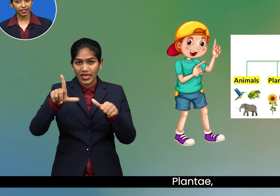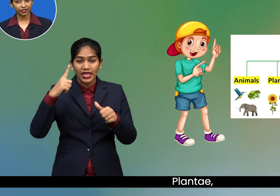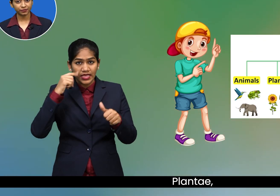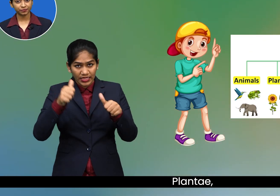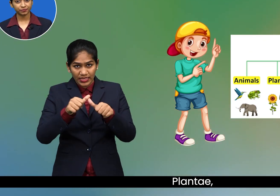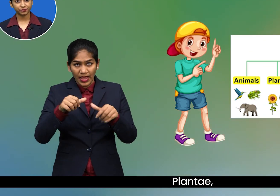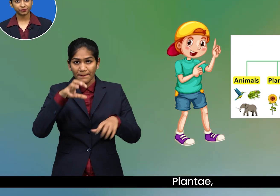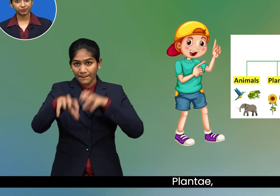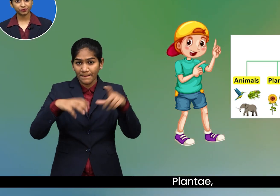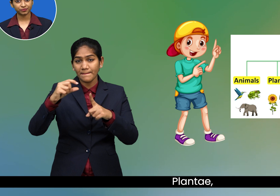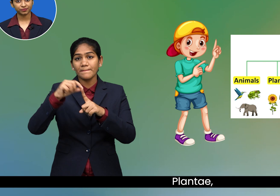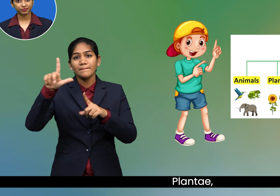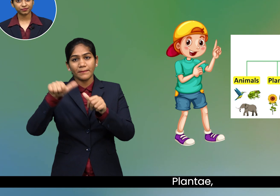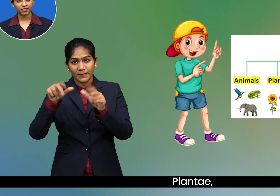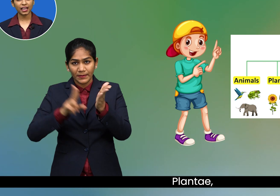Plantae